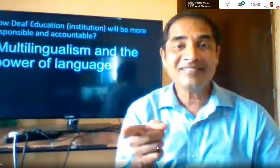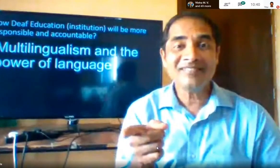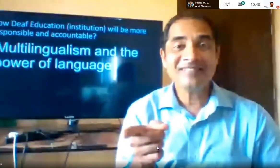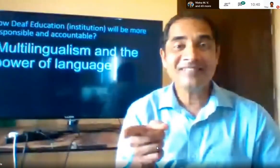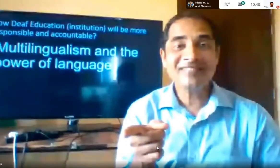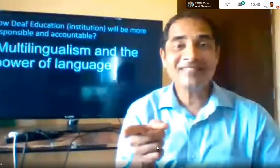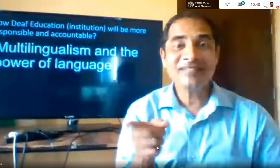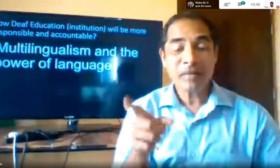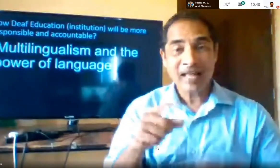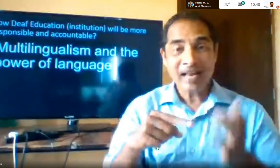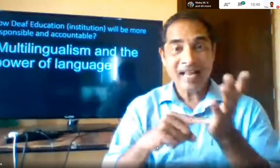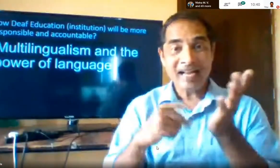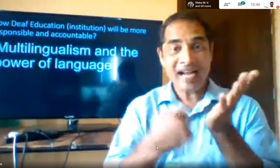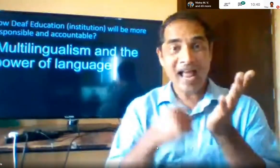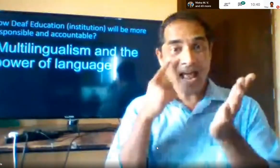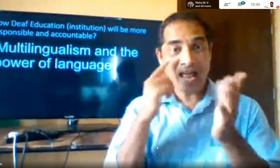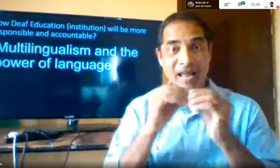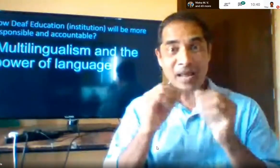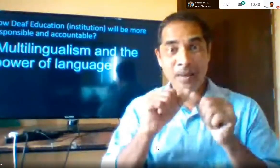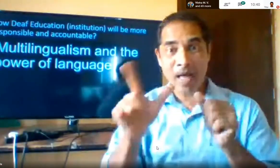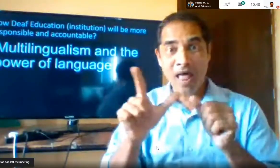give education for them in that tribal language.